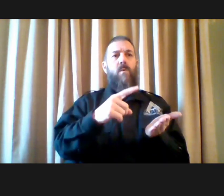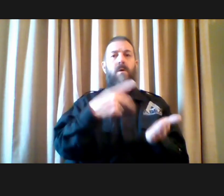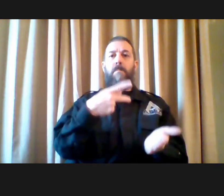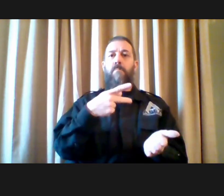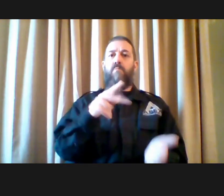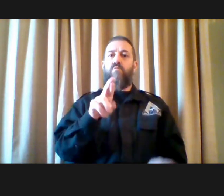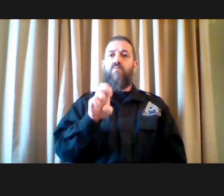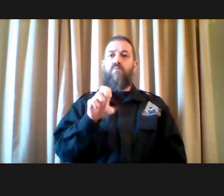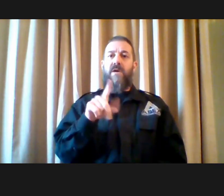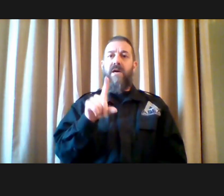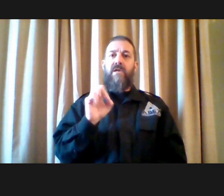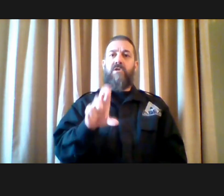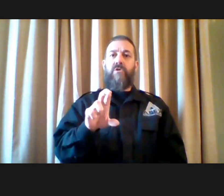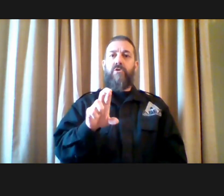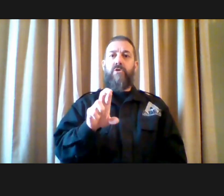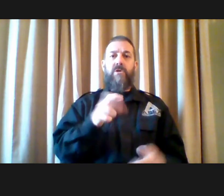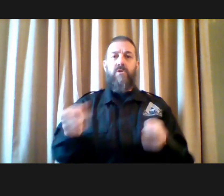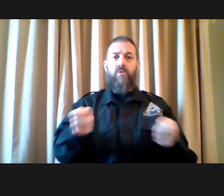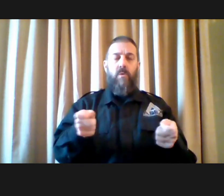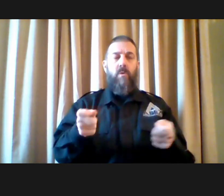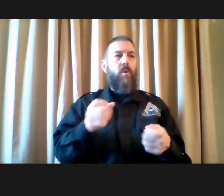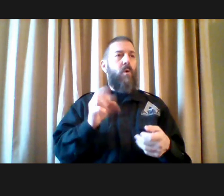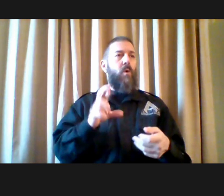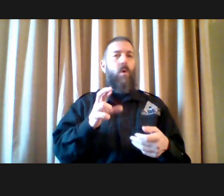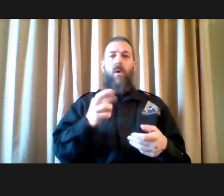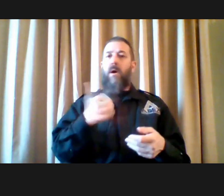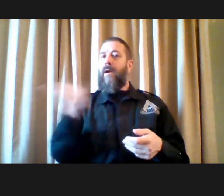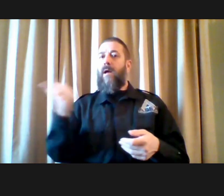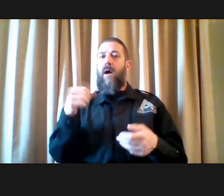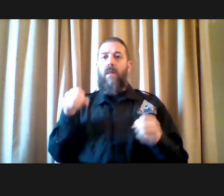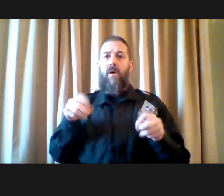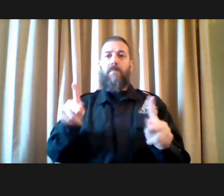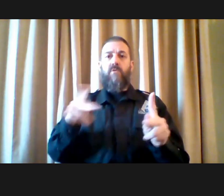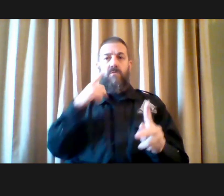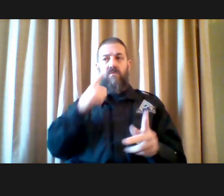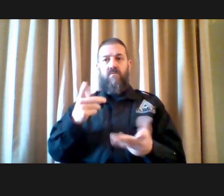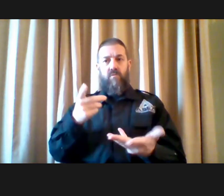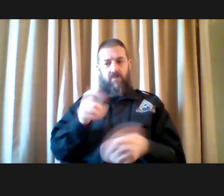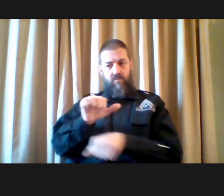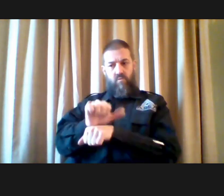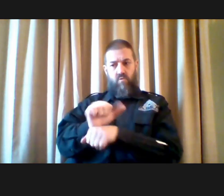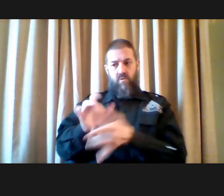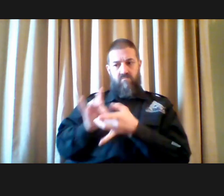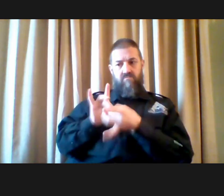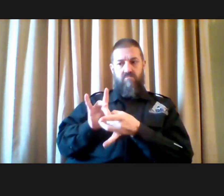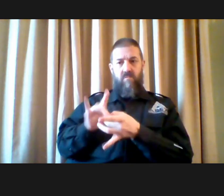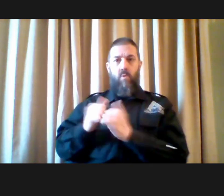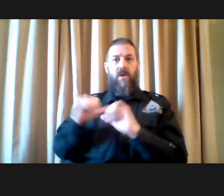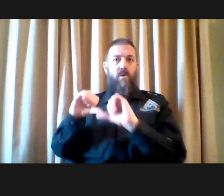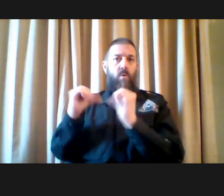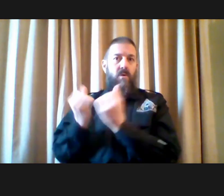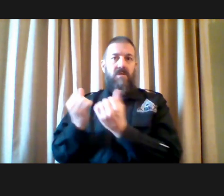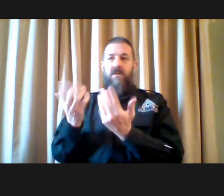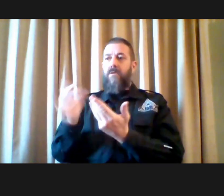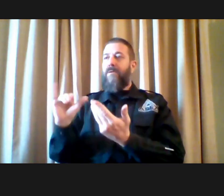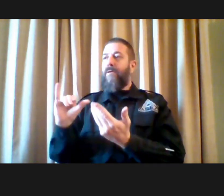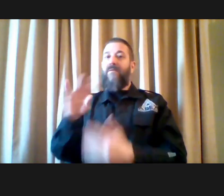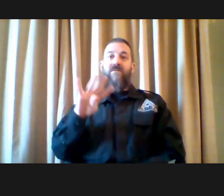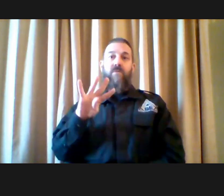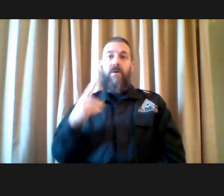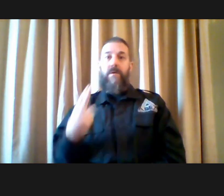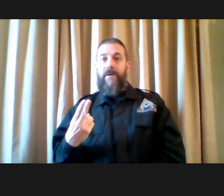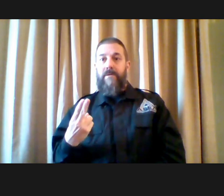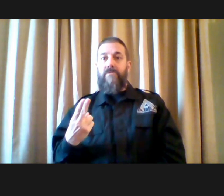any opportunities we have to try and work with an organization, 4-H or at the county or state